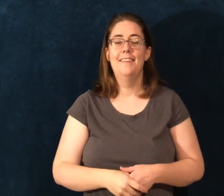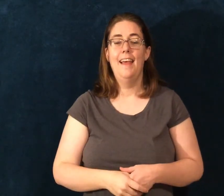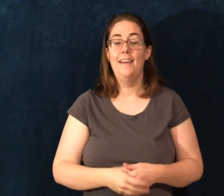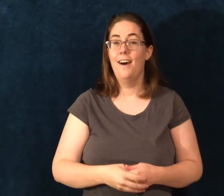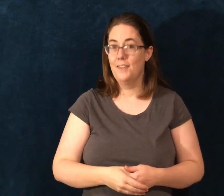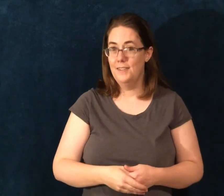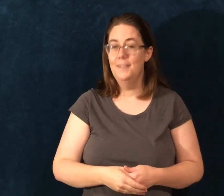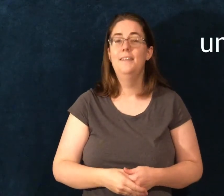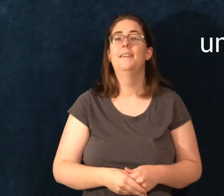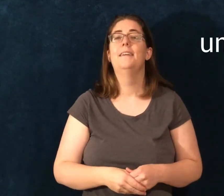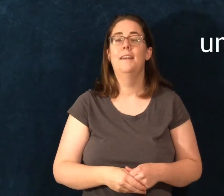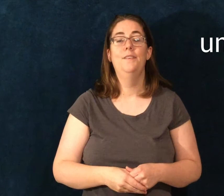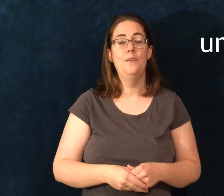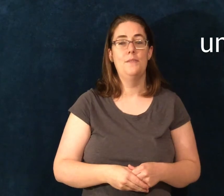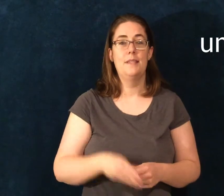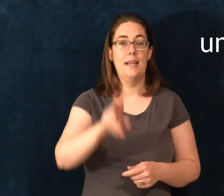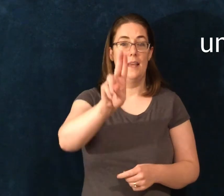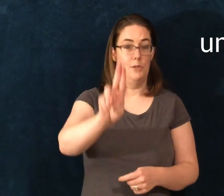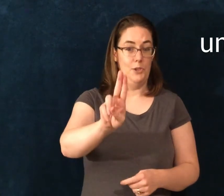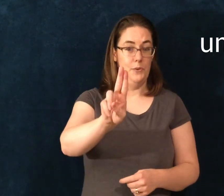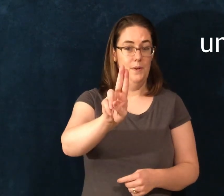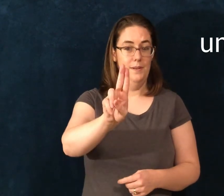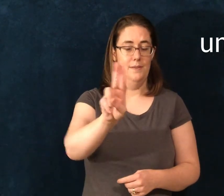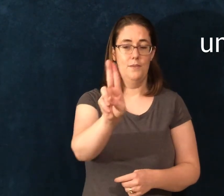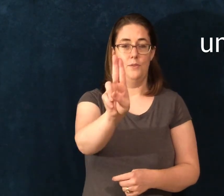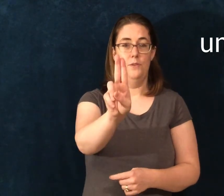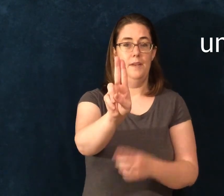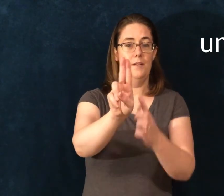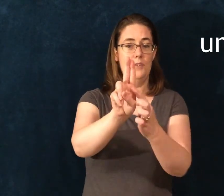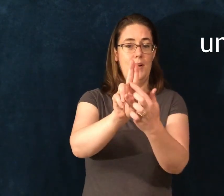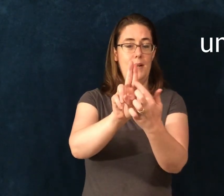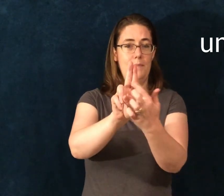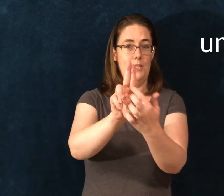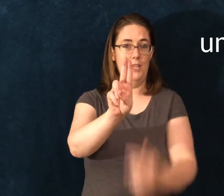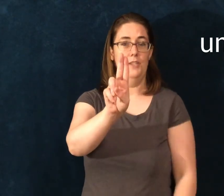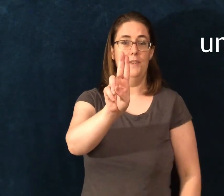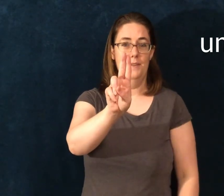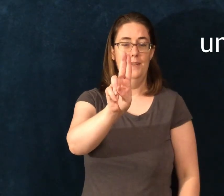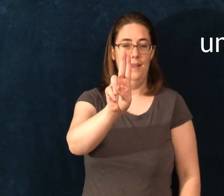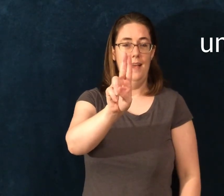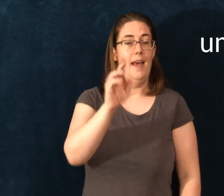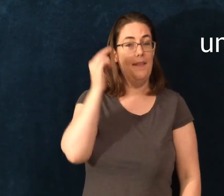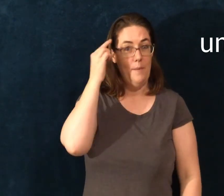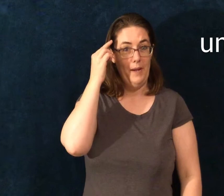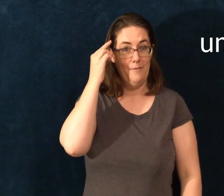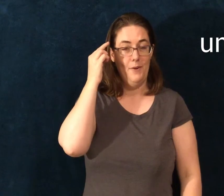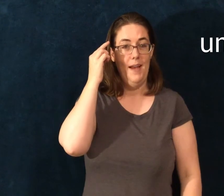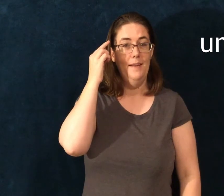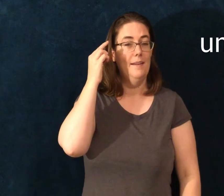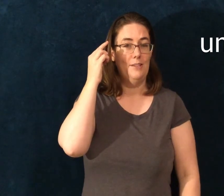And uncle, you use the sign language U. So 2 fingers straight up, touching each other. And then up by your forehead, a little